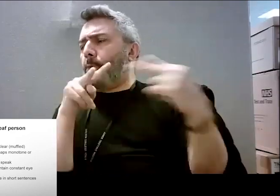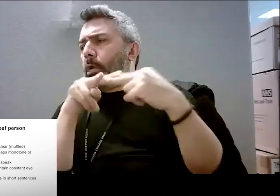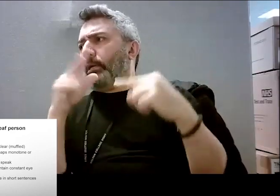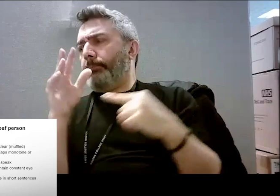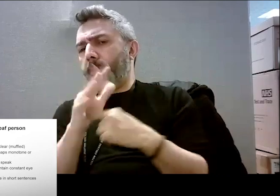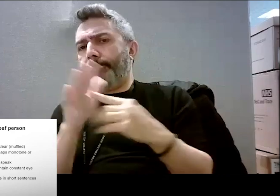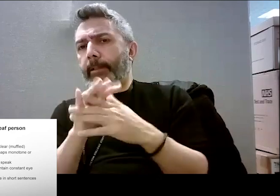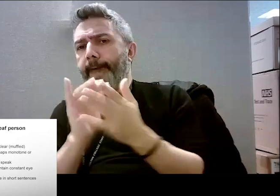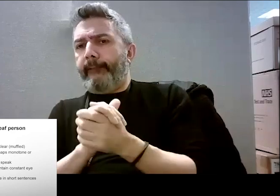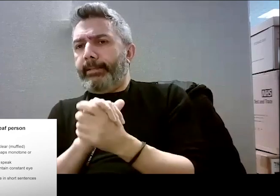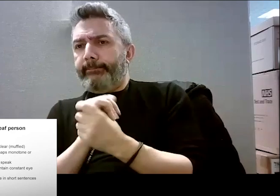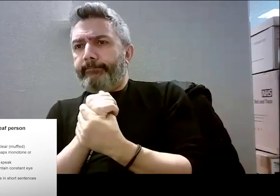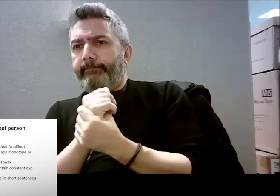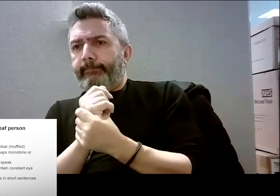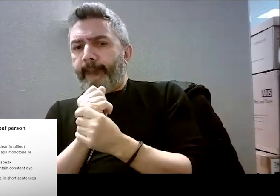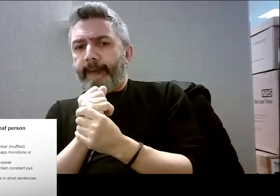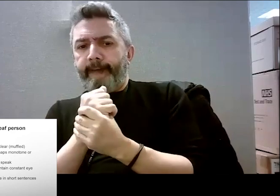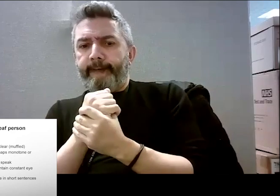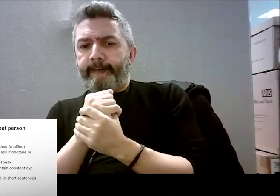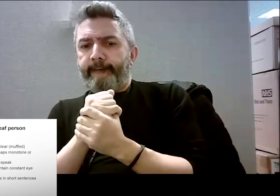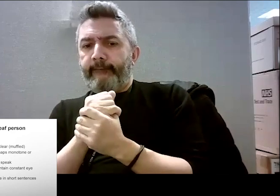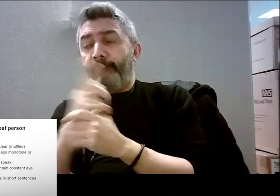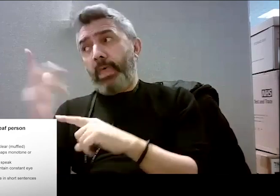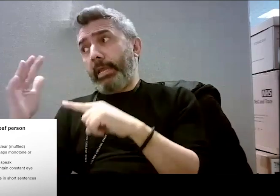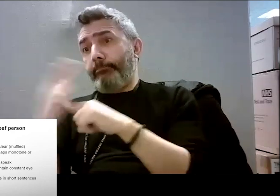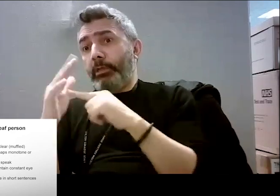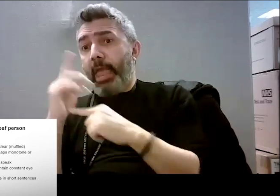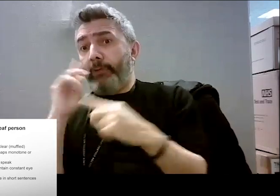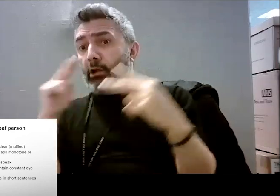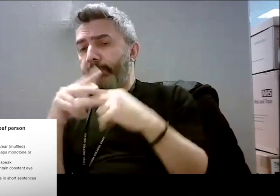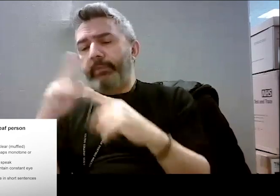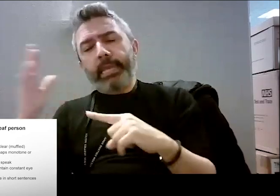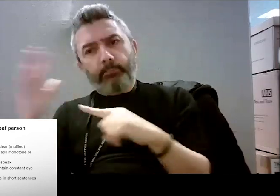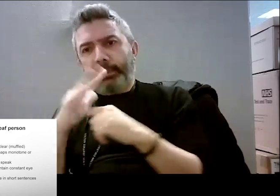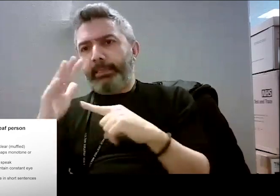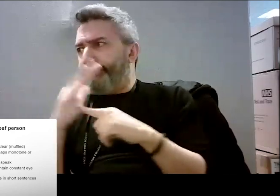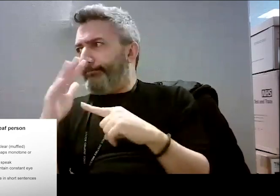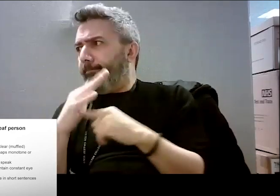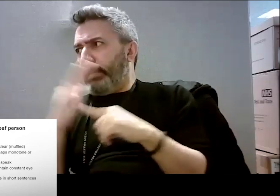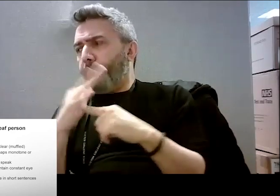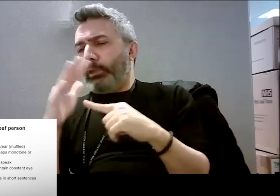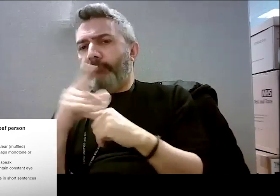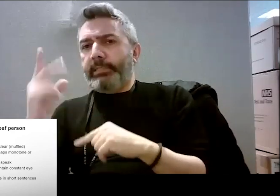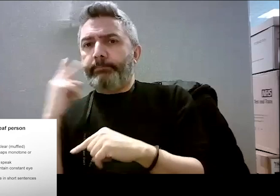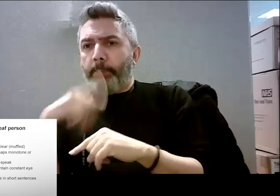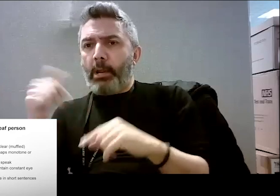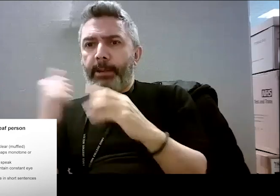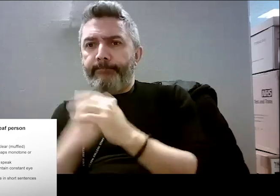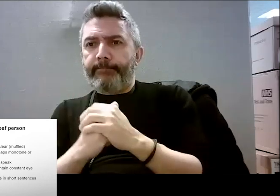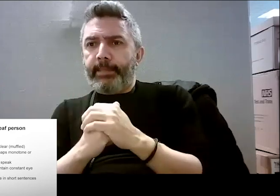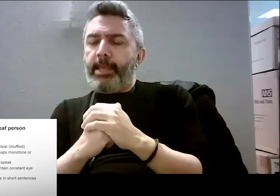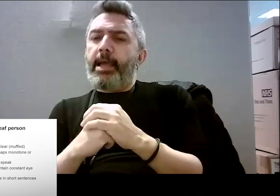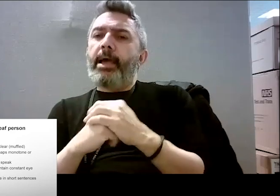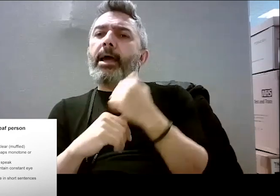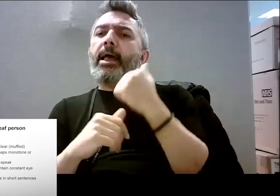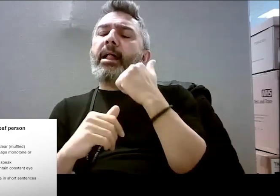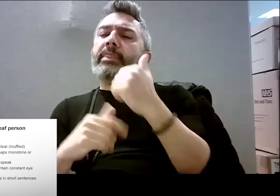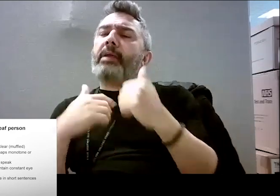somebody making a lot more eye contact than you would normally expect if you're talking to somebody. Eye contact is very, very important for